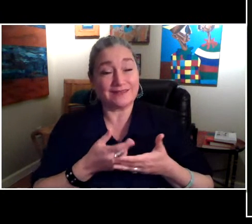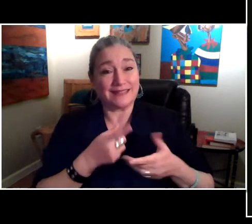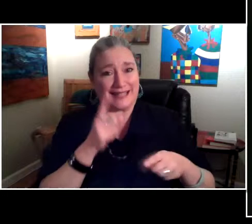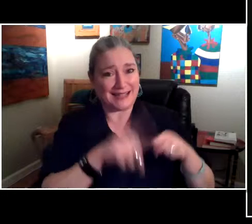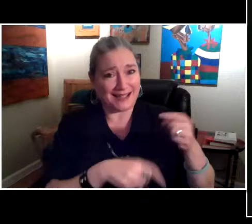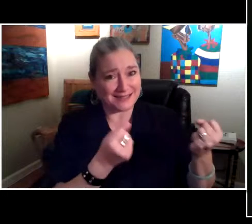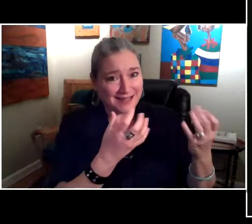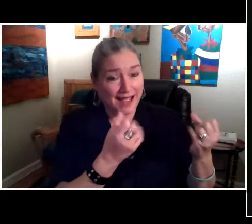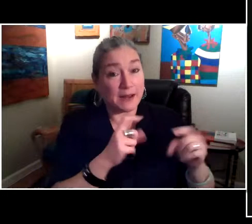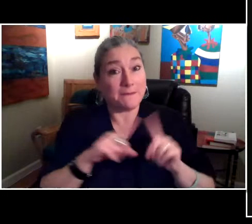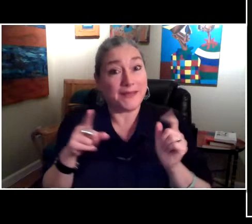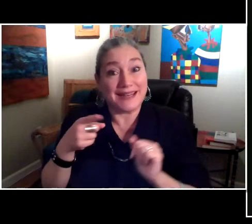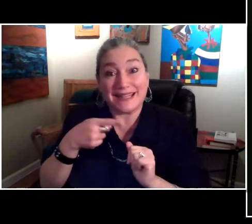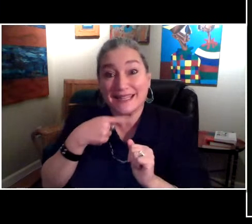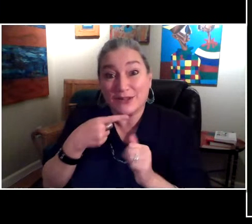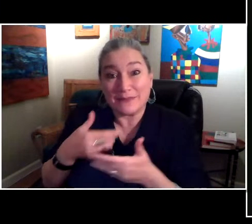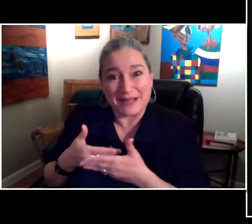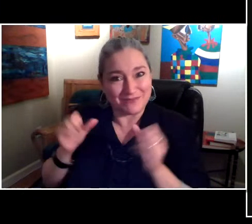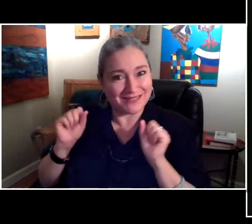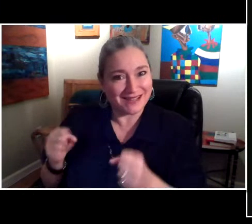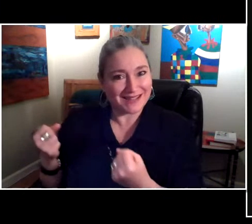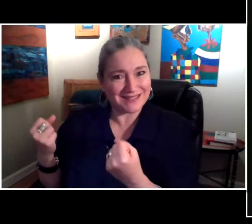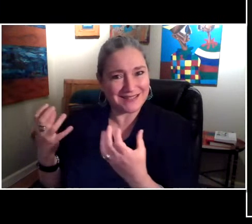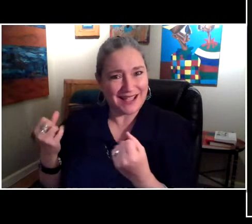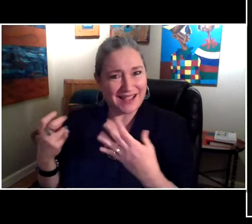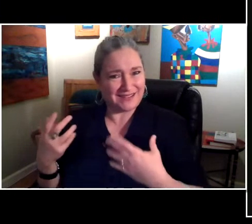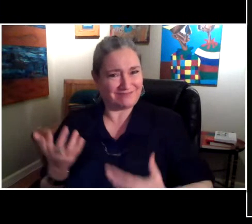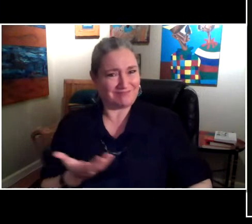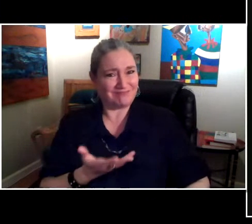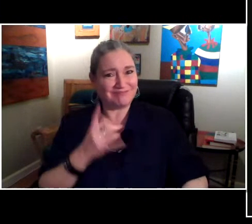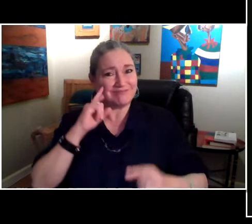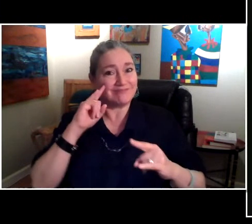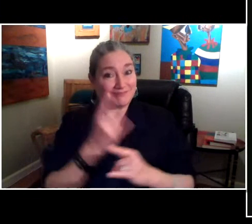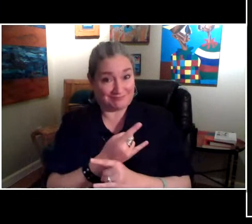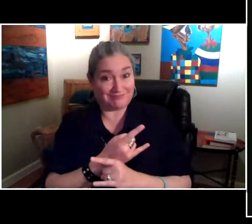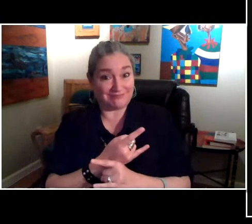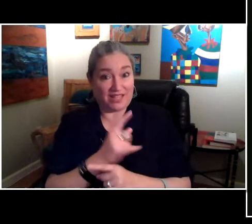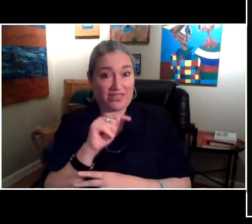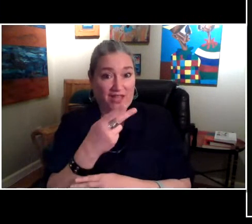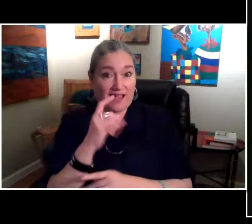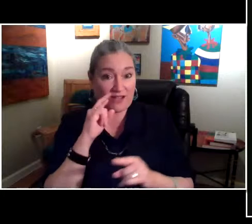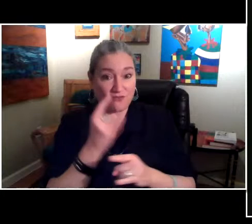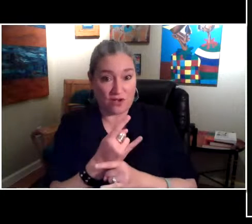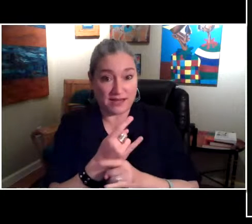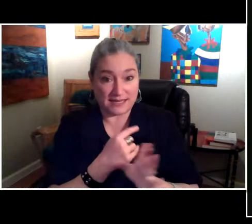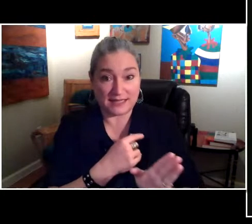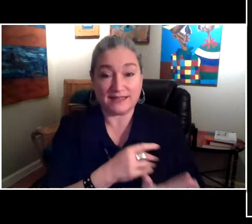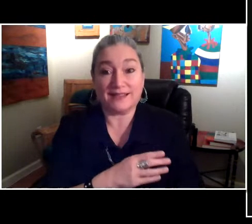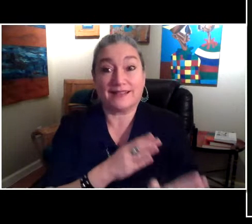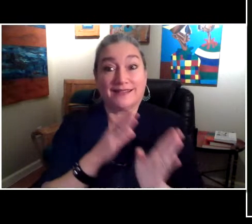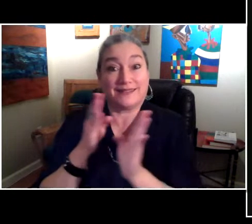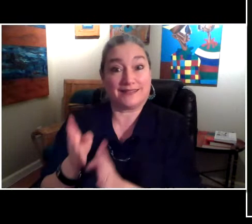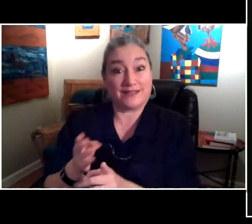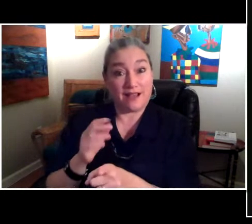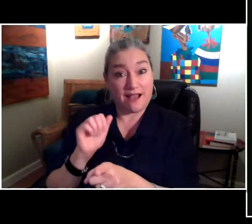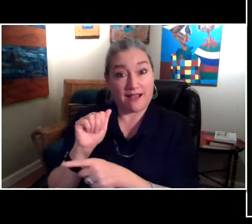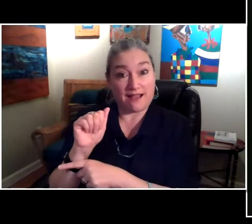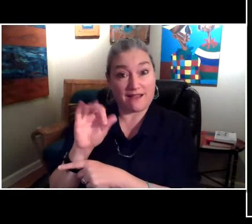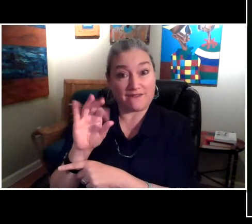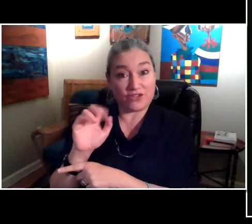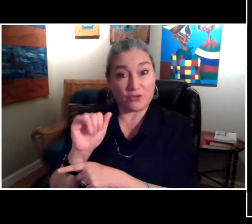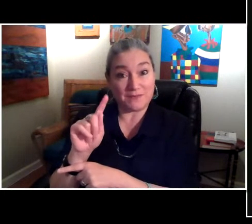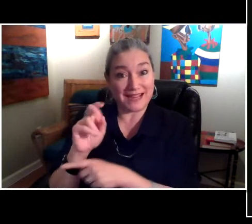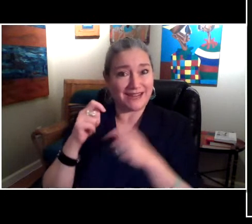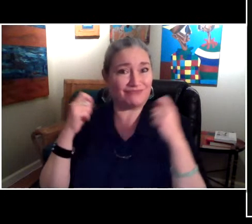here to exemplify that, is called irony. How a deaf baby can't sign, but in our culture, somehow hearing babies